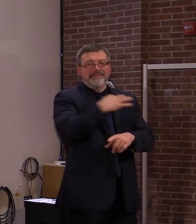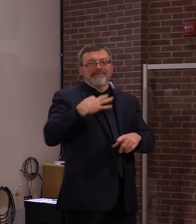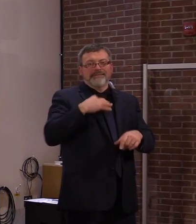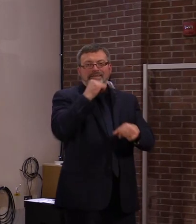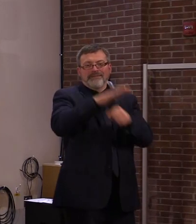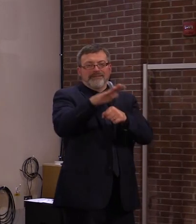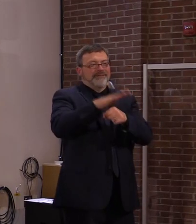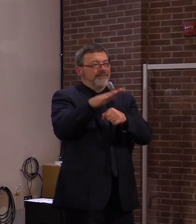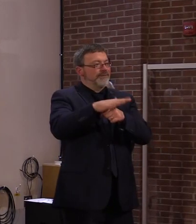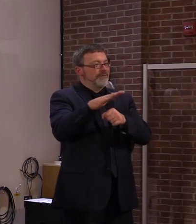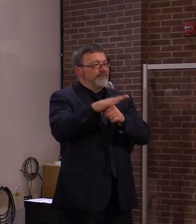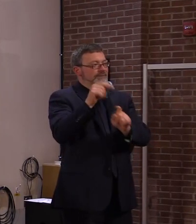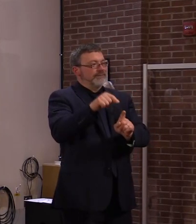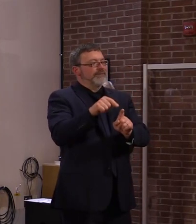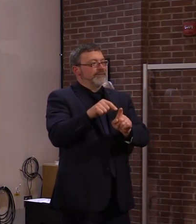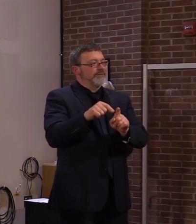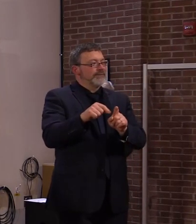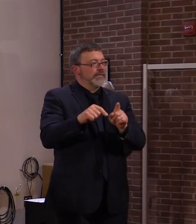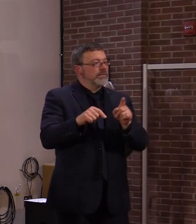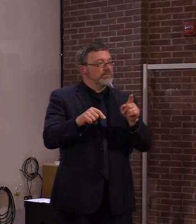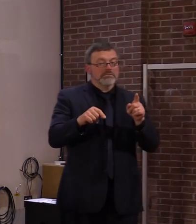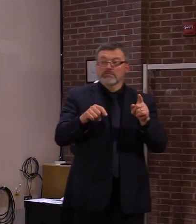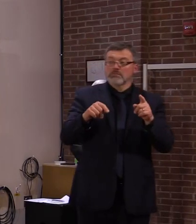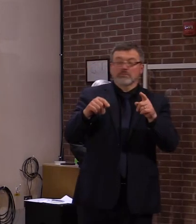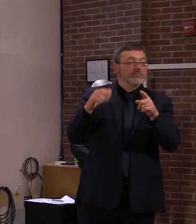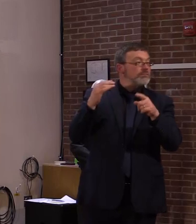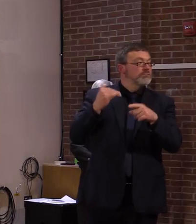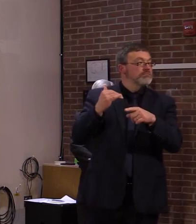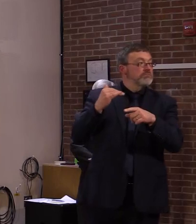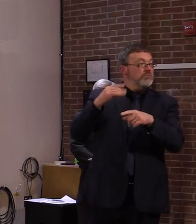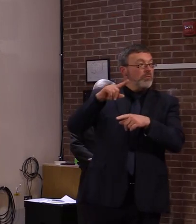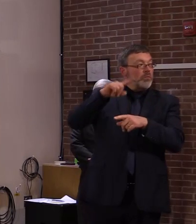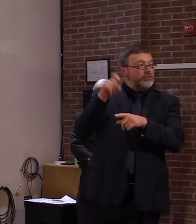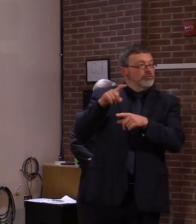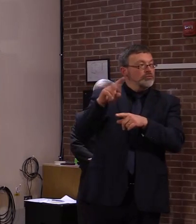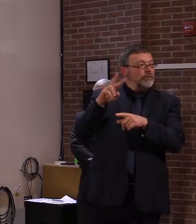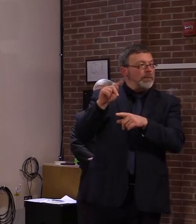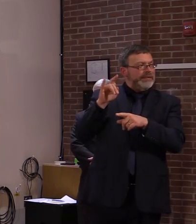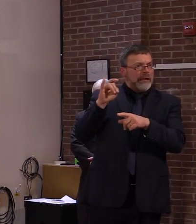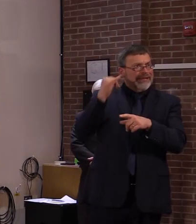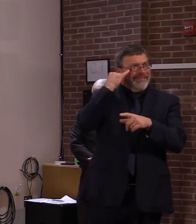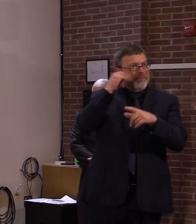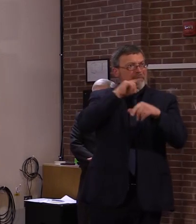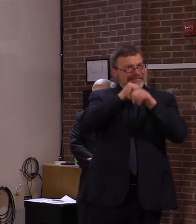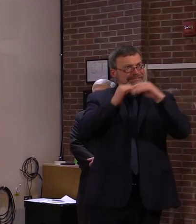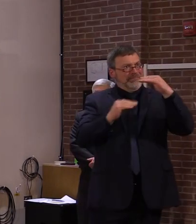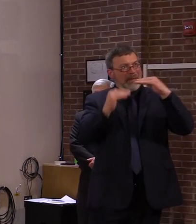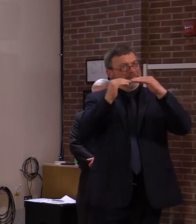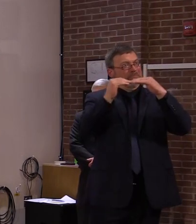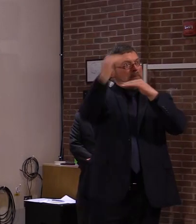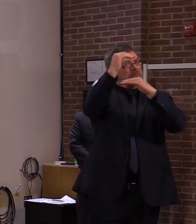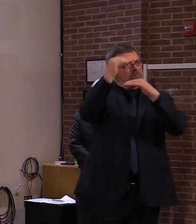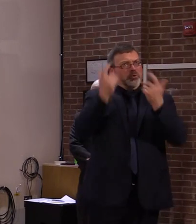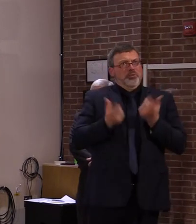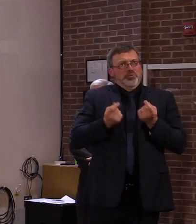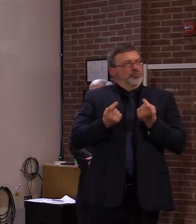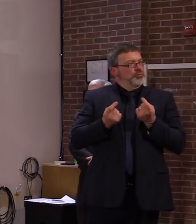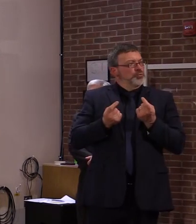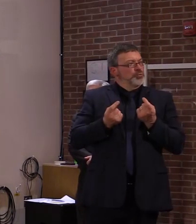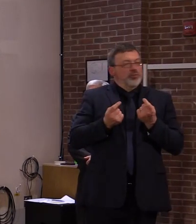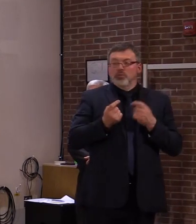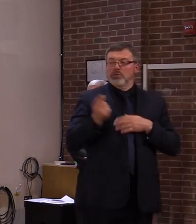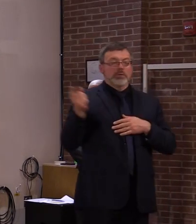And then what happens when we get to capacity? Like, what's the plan? We have plans that we've